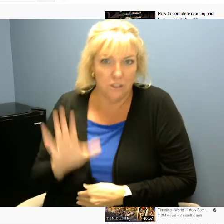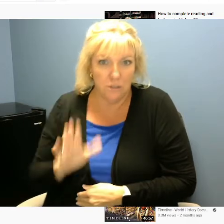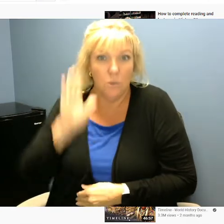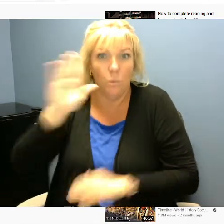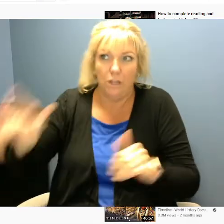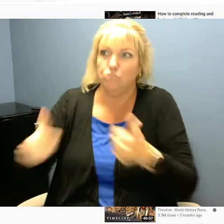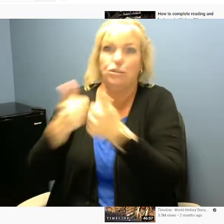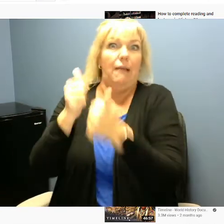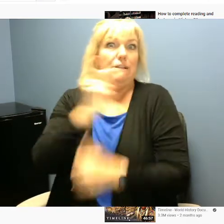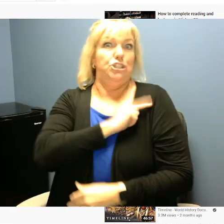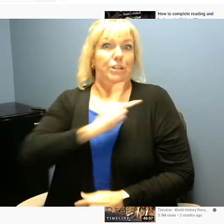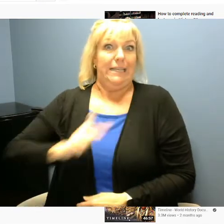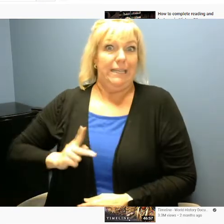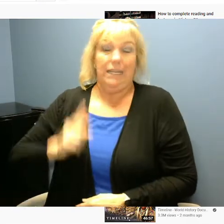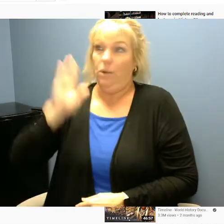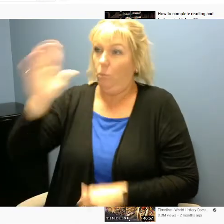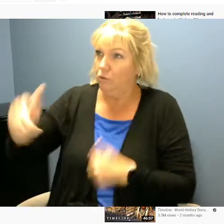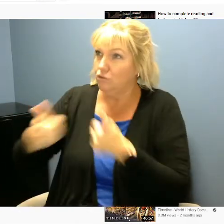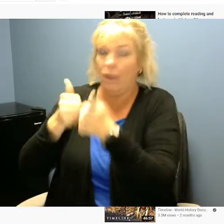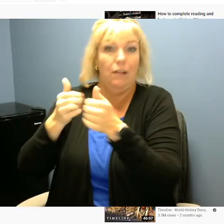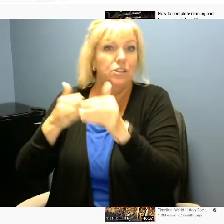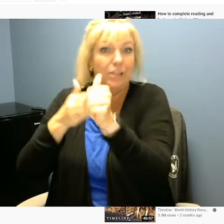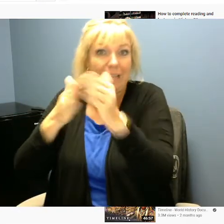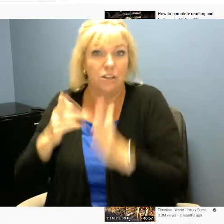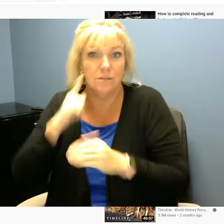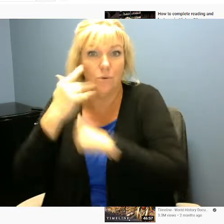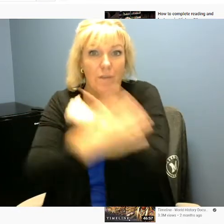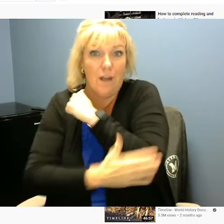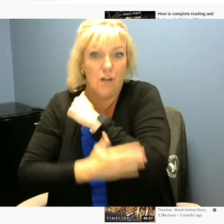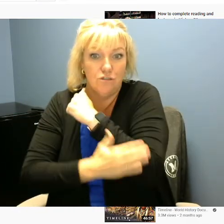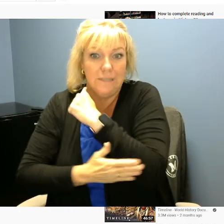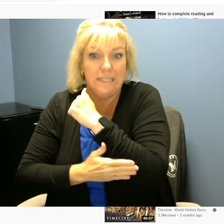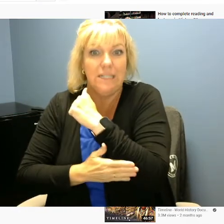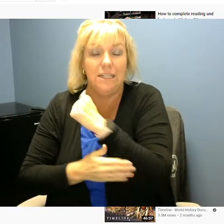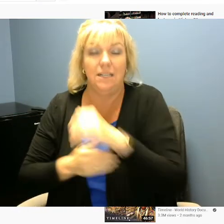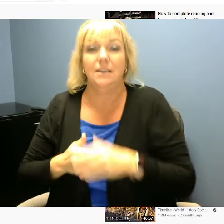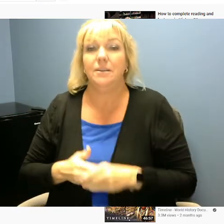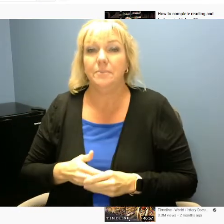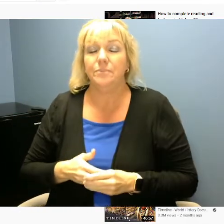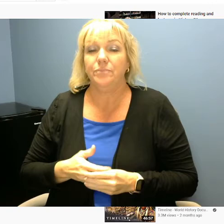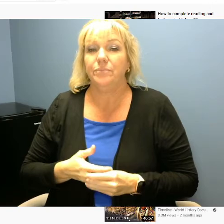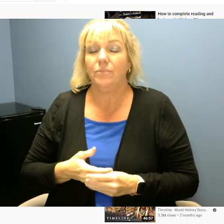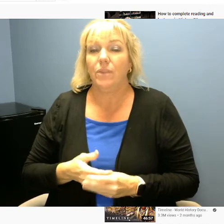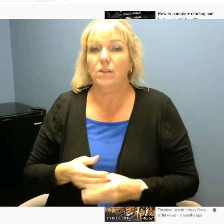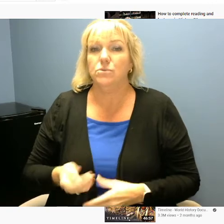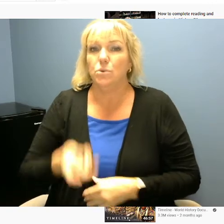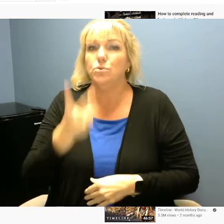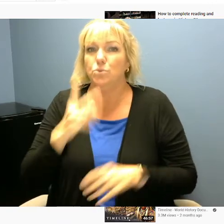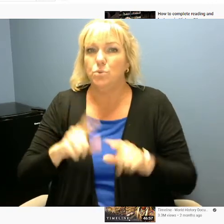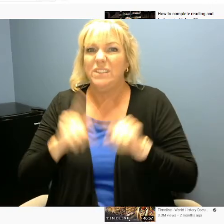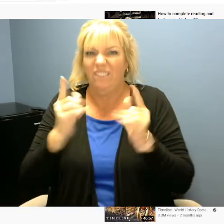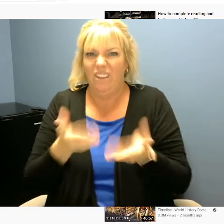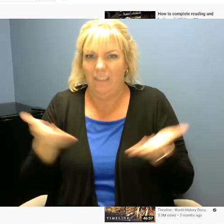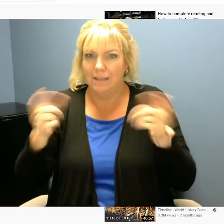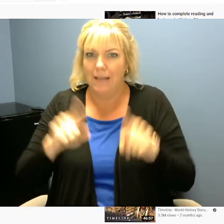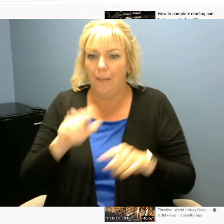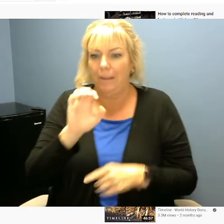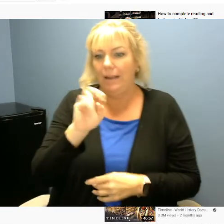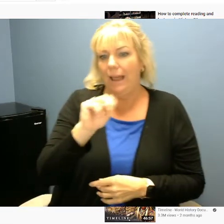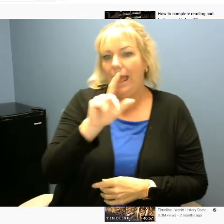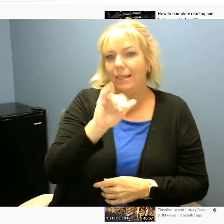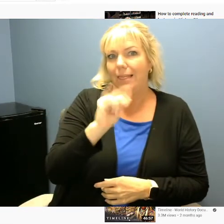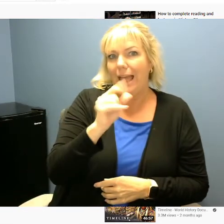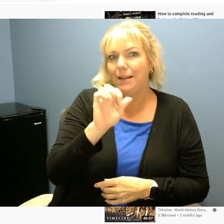a king. And so then the Great Awakening then is this response to the Enlightenment. Now, the other little bit thing that we have in there